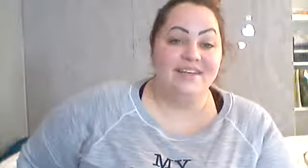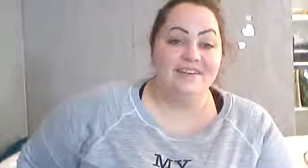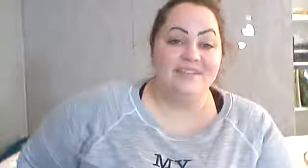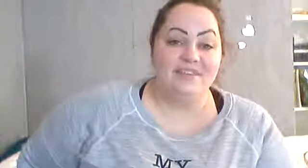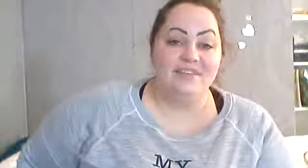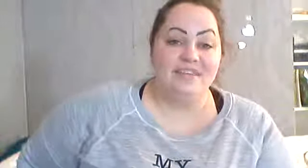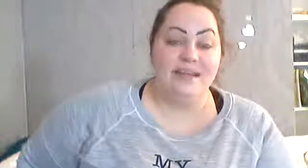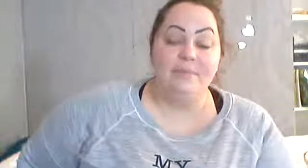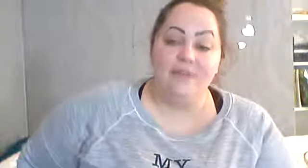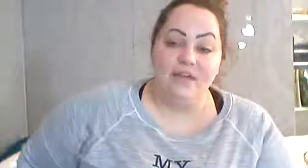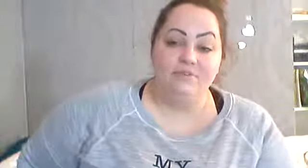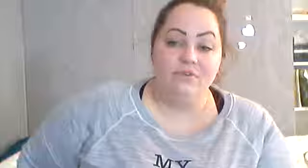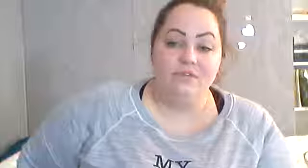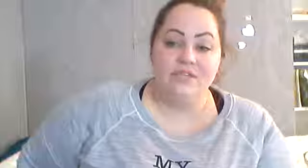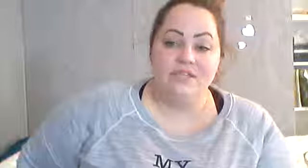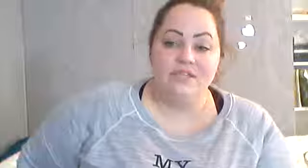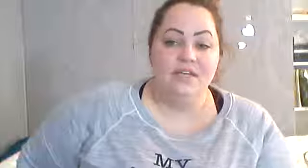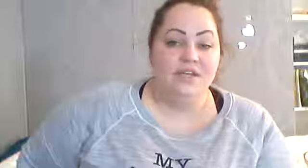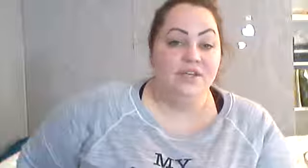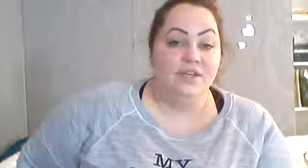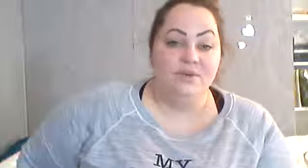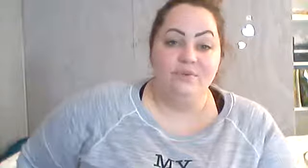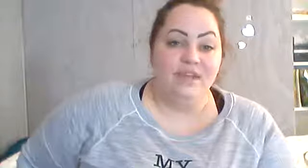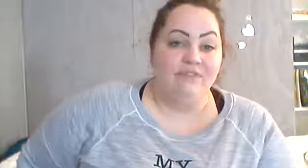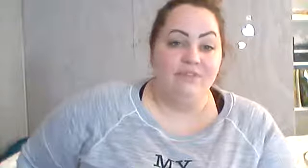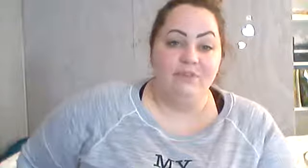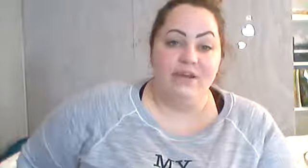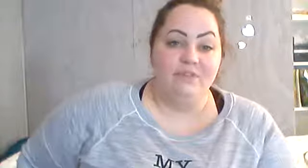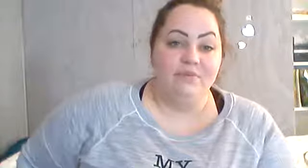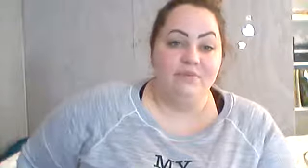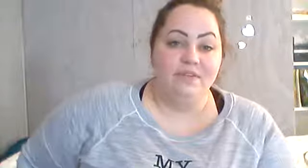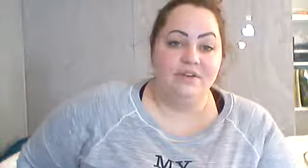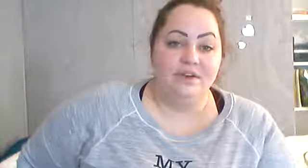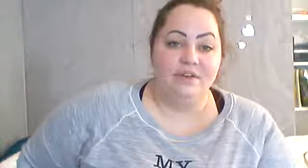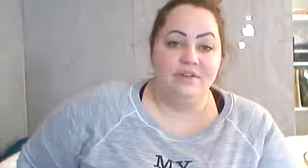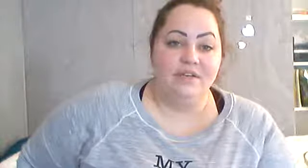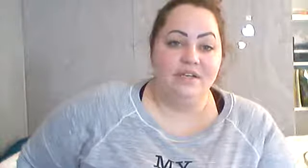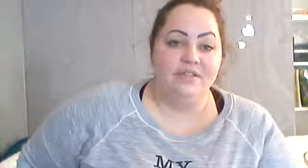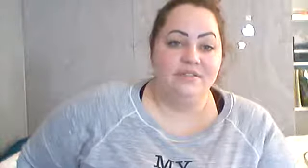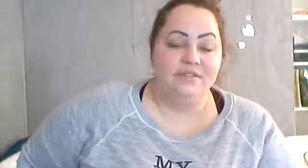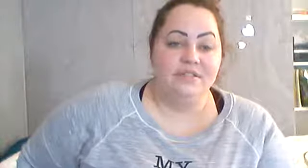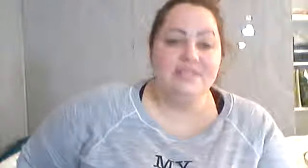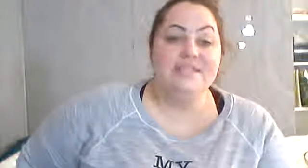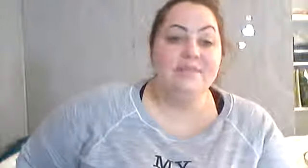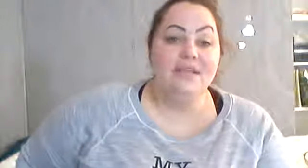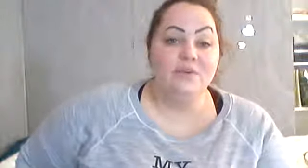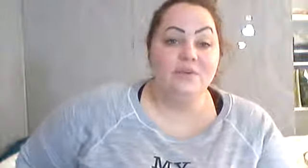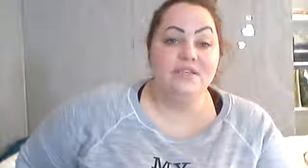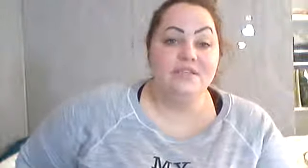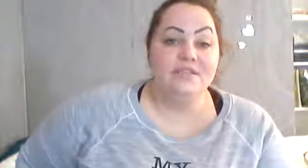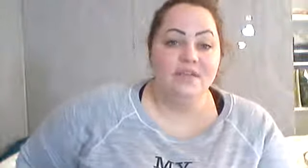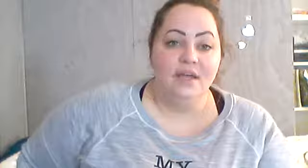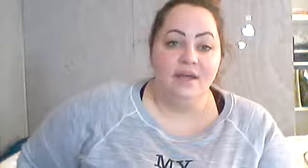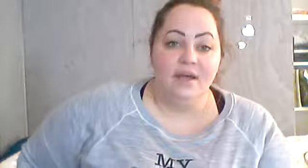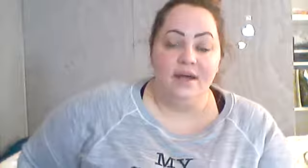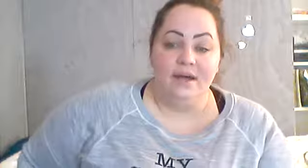stuff like that, but be careful because, with every brand of people, there are the intimidating ones.